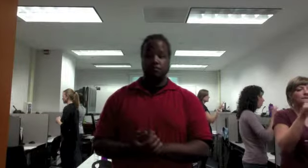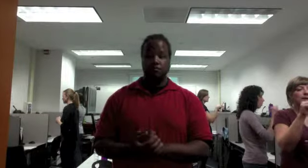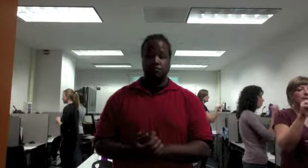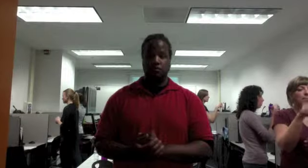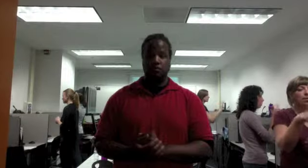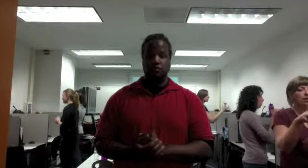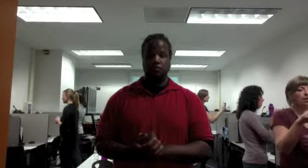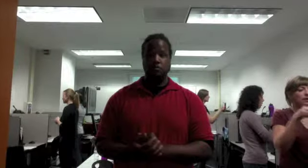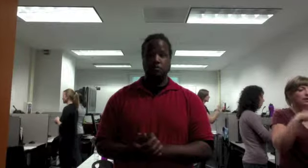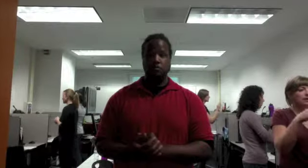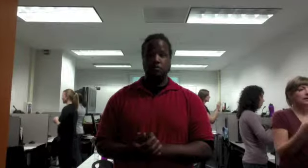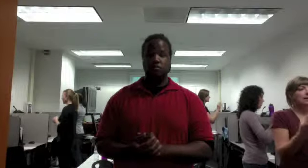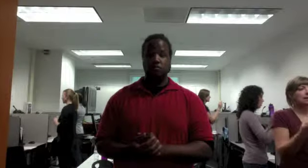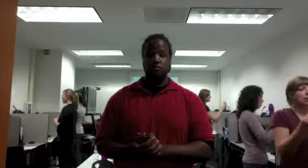water.